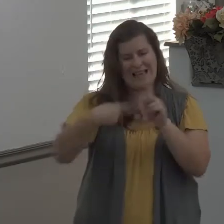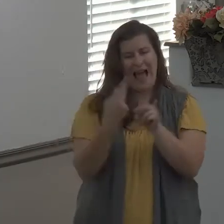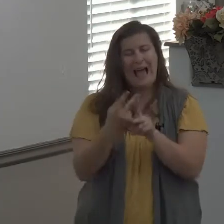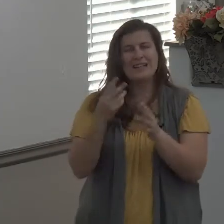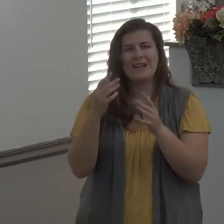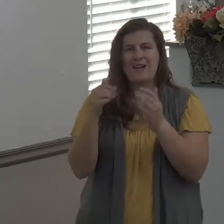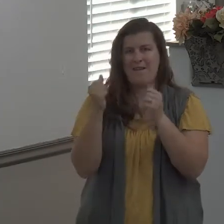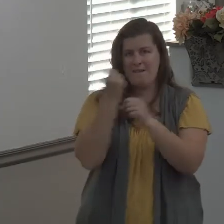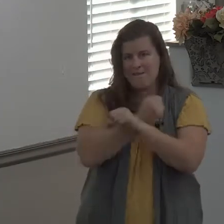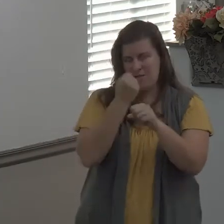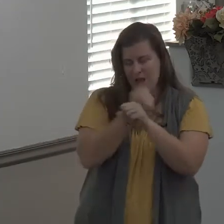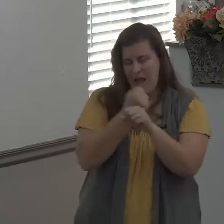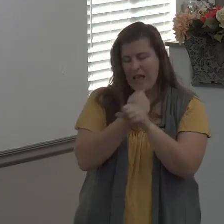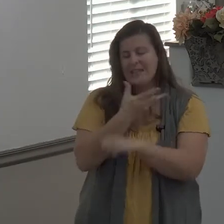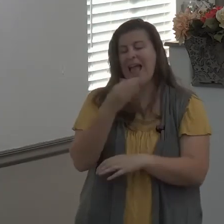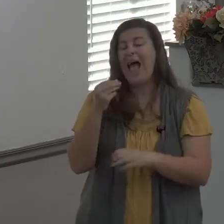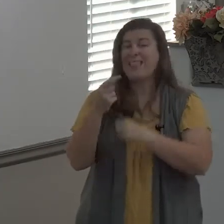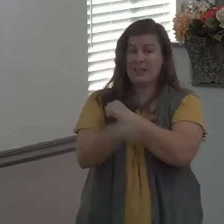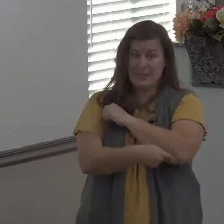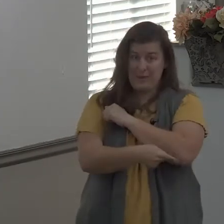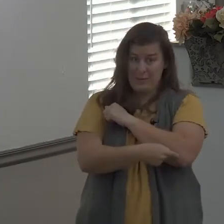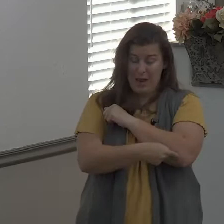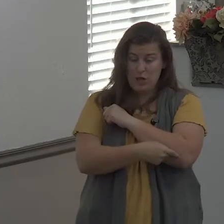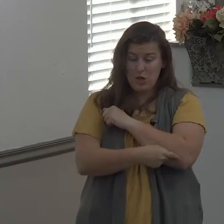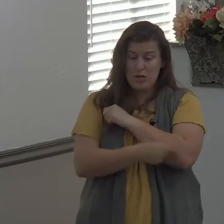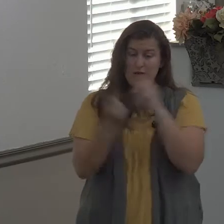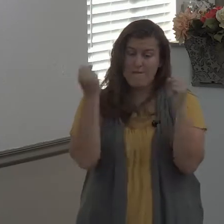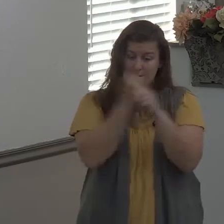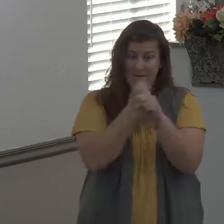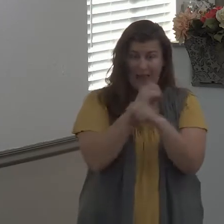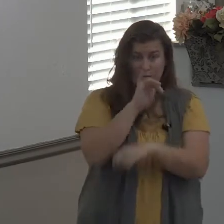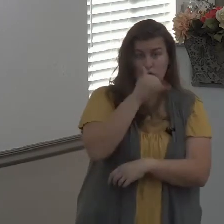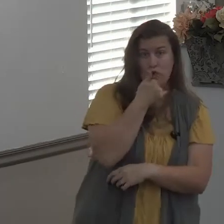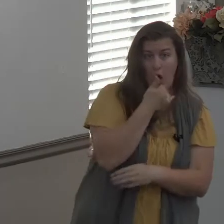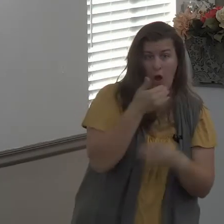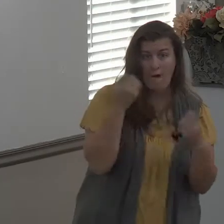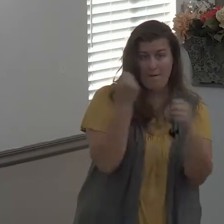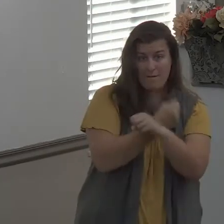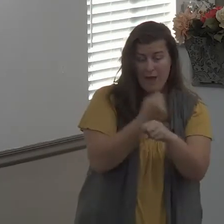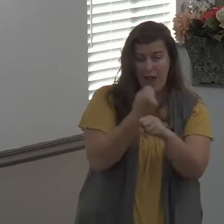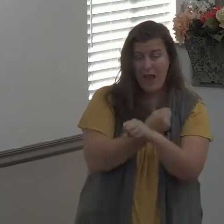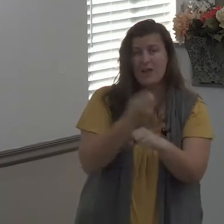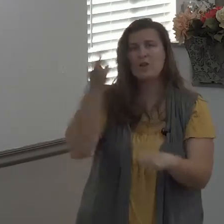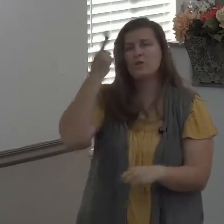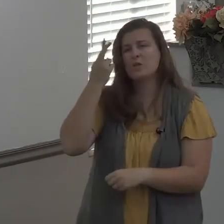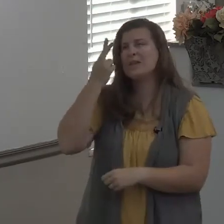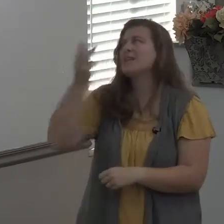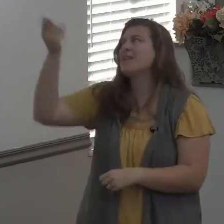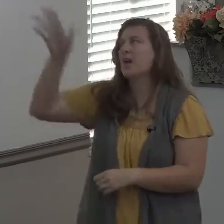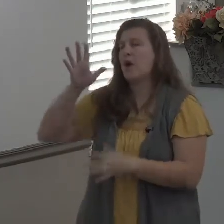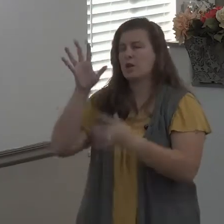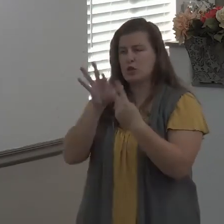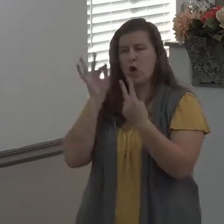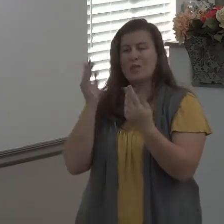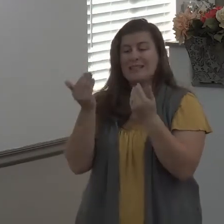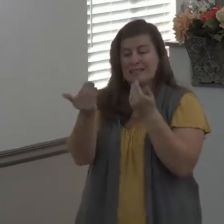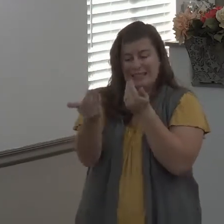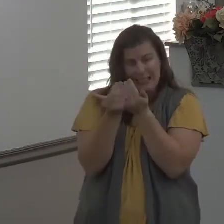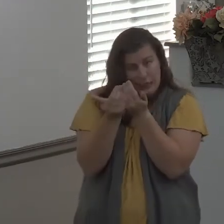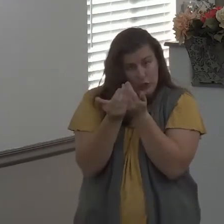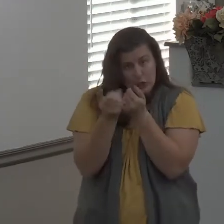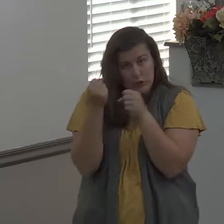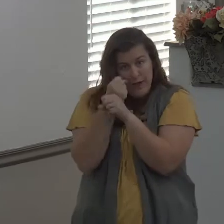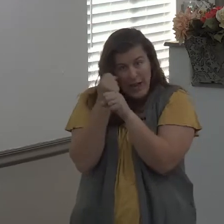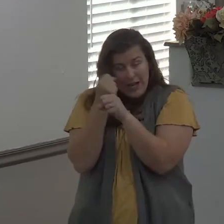against flesh and blood. We see the type of fight, but we also see the temptation to fight the wrong